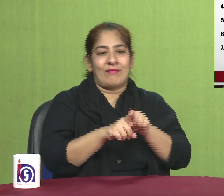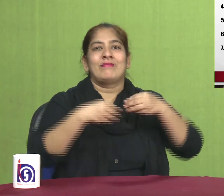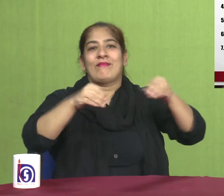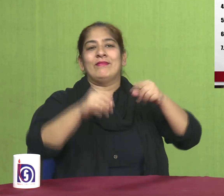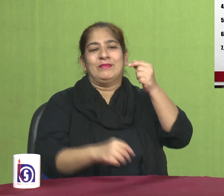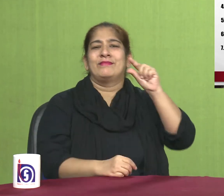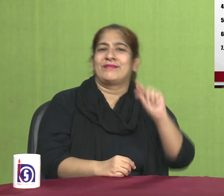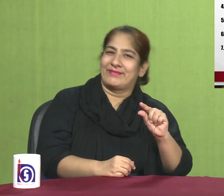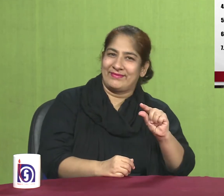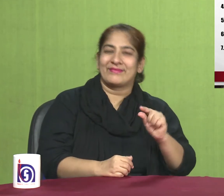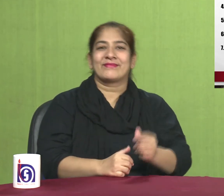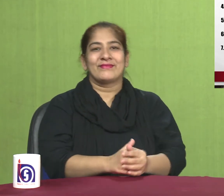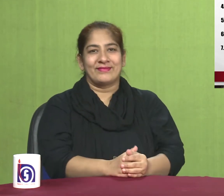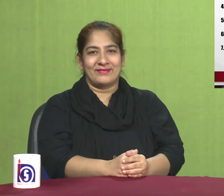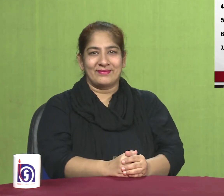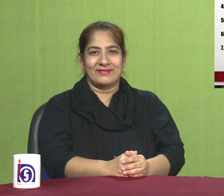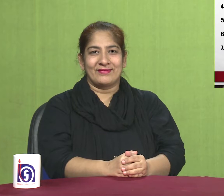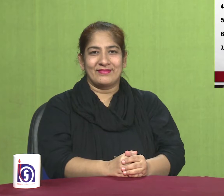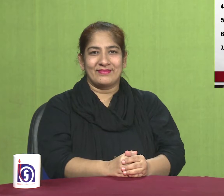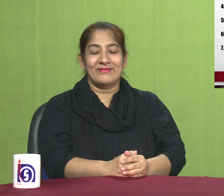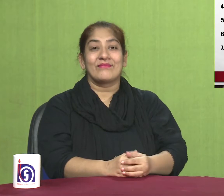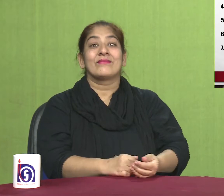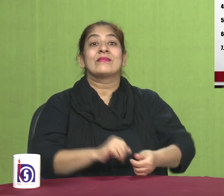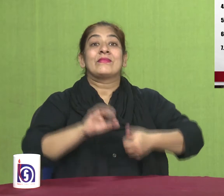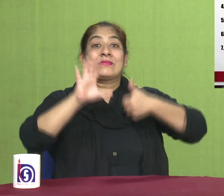The fifth important point is the low cost of production.